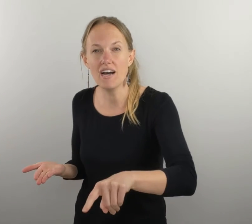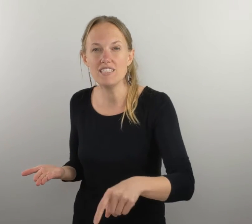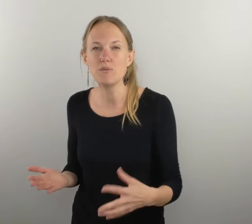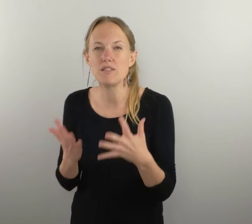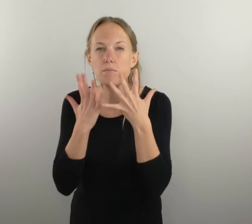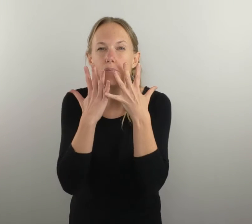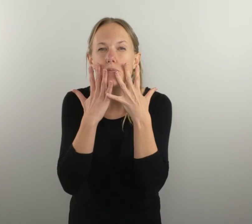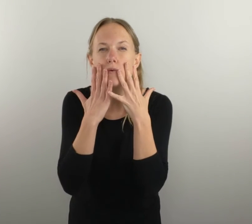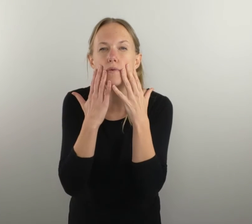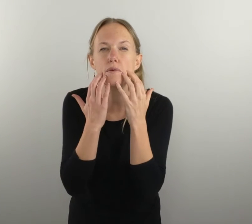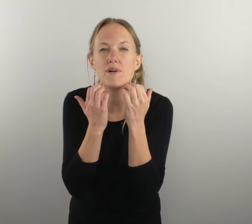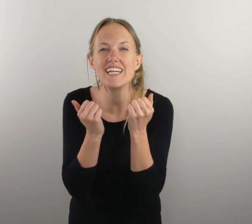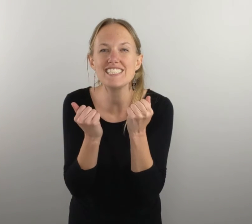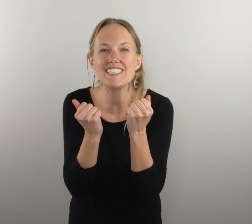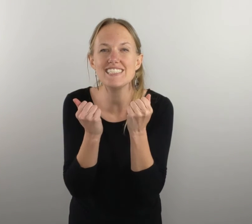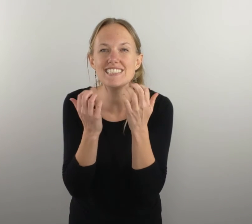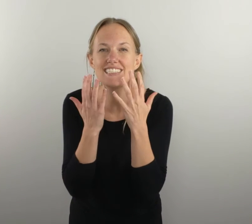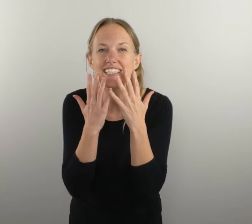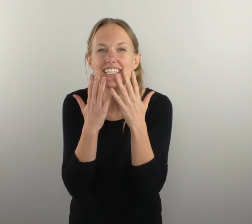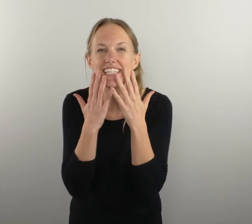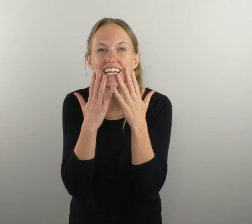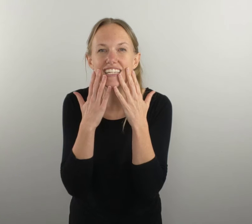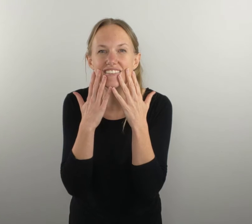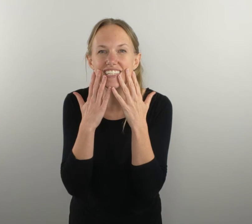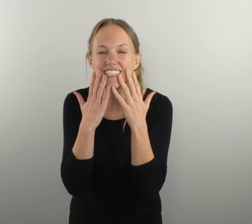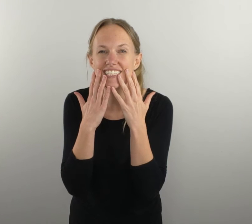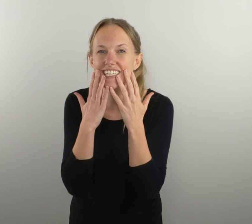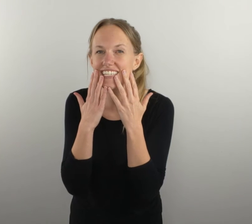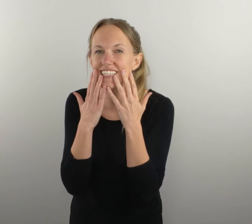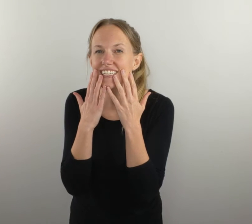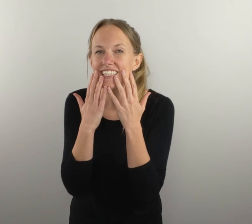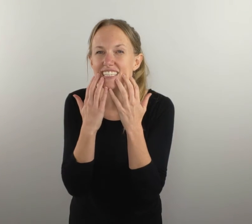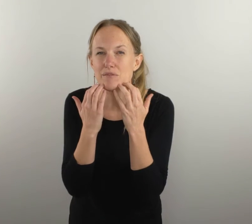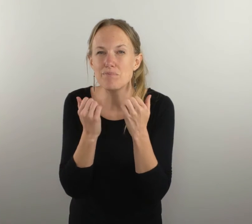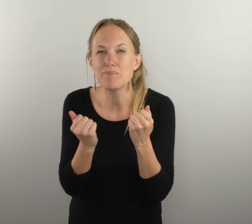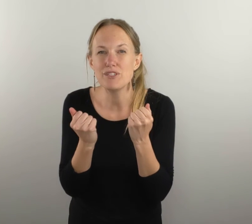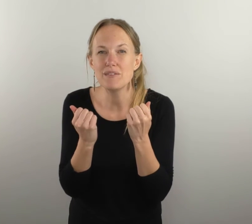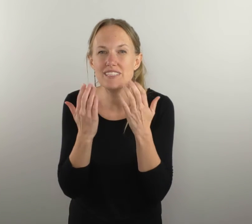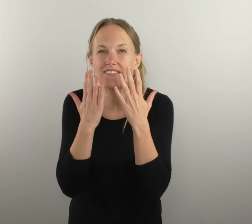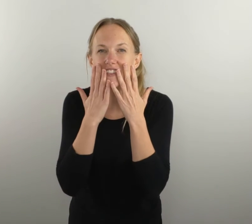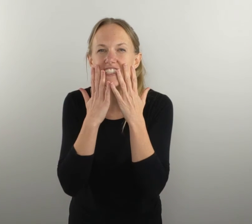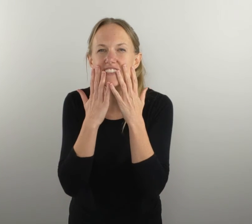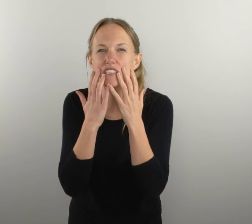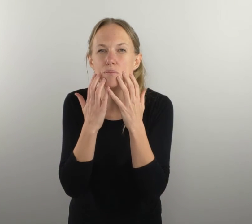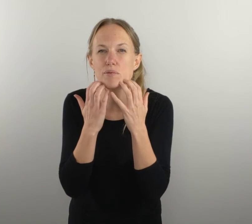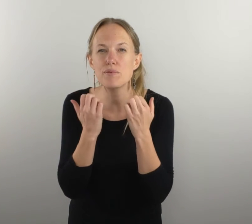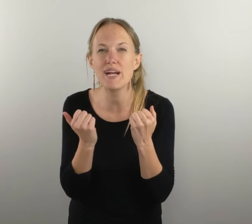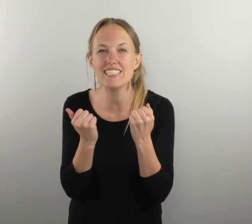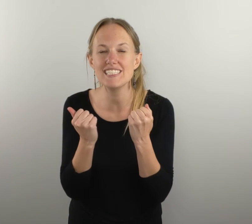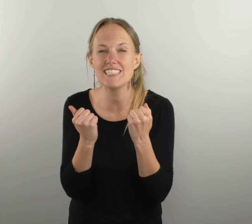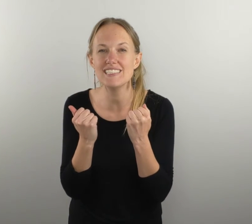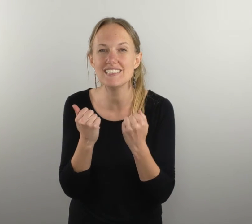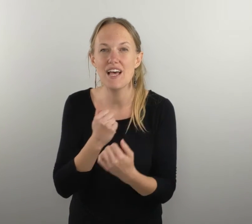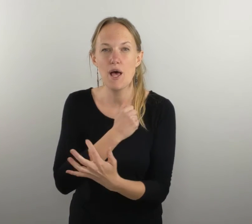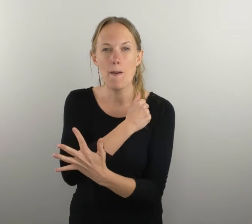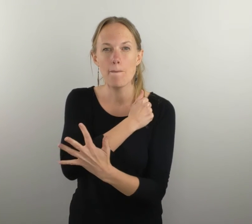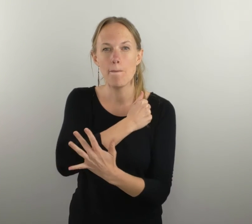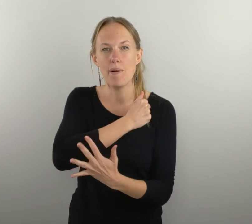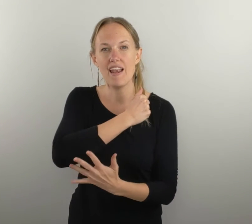Bought with the precious, okay, your fingers here, and then pull them into fists, the precious